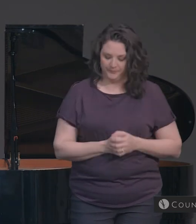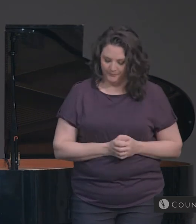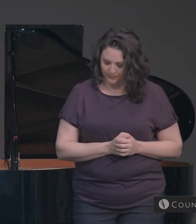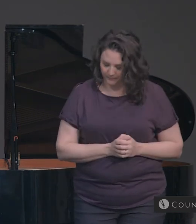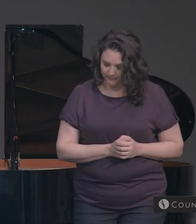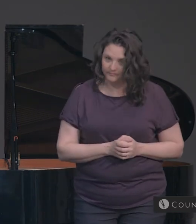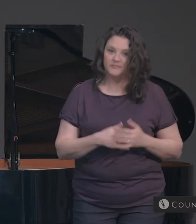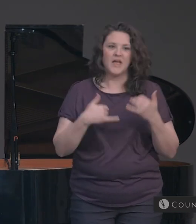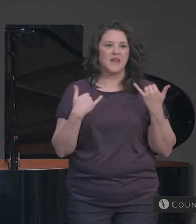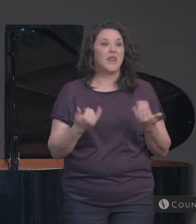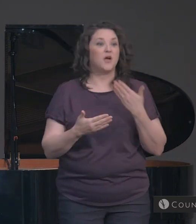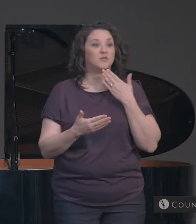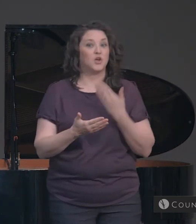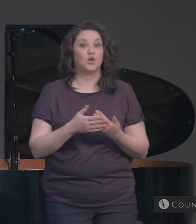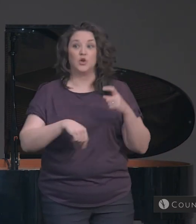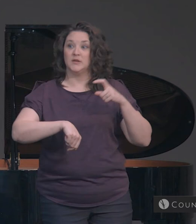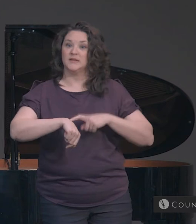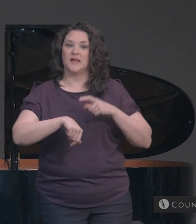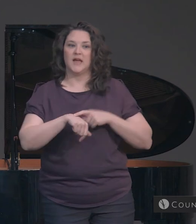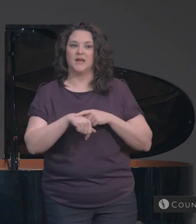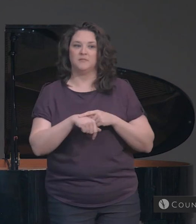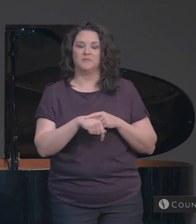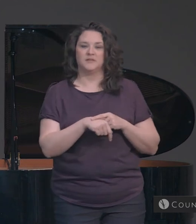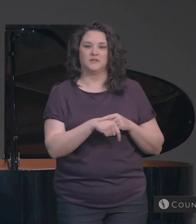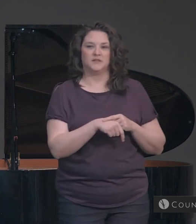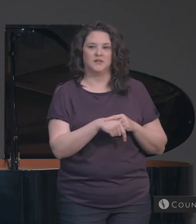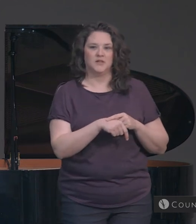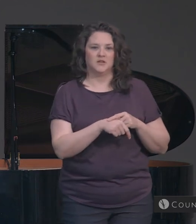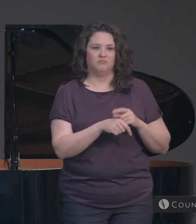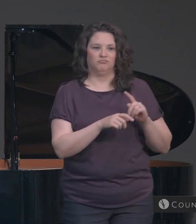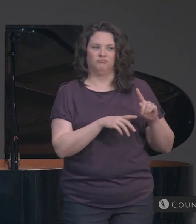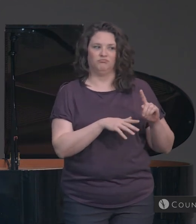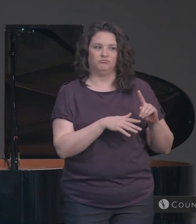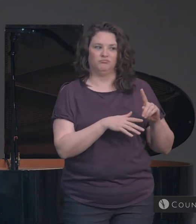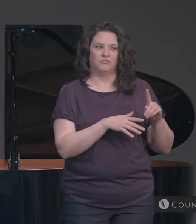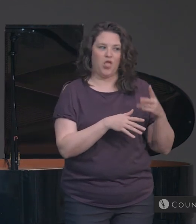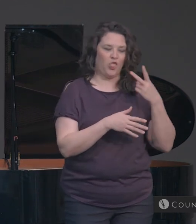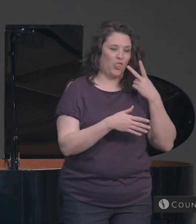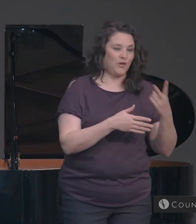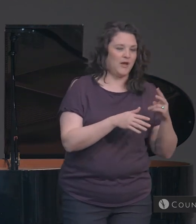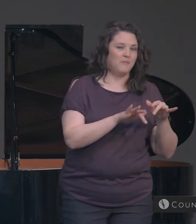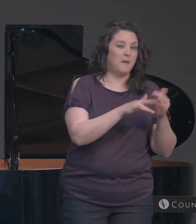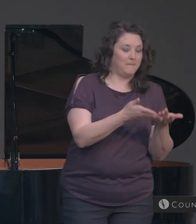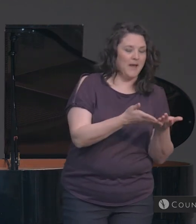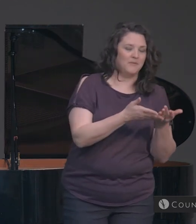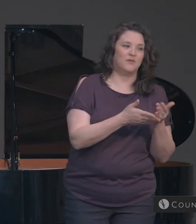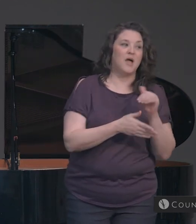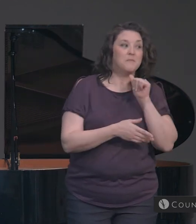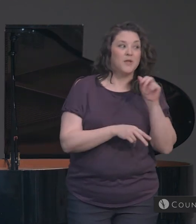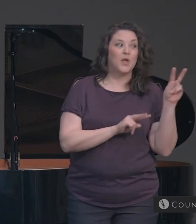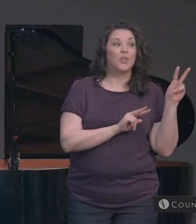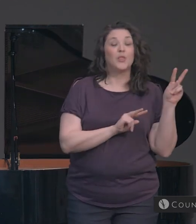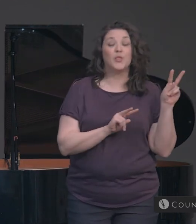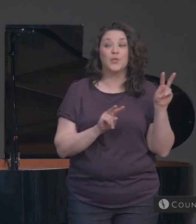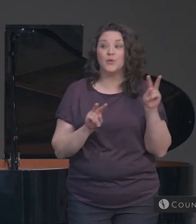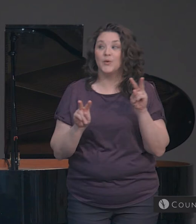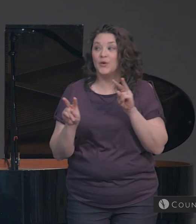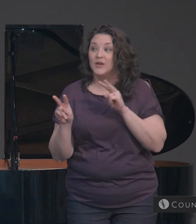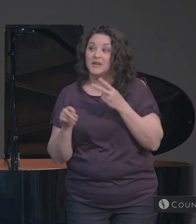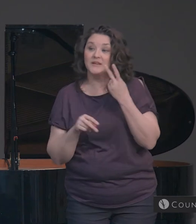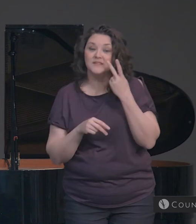have. Now's a good time to put Facebook away and get the Bible out. Um, I'm not looking at you, but I